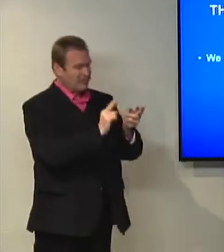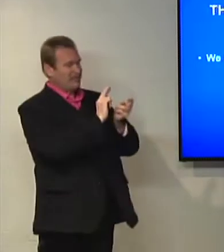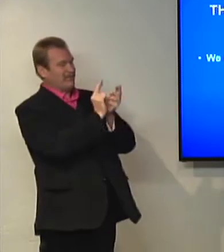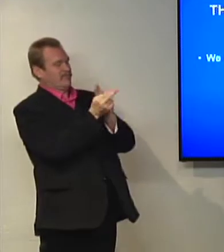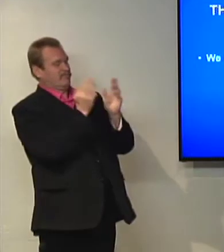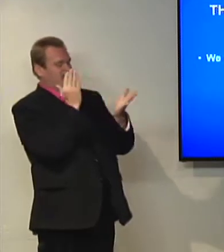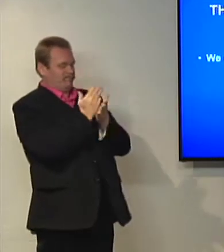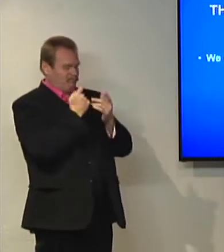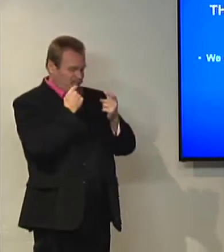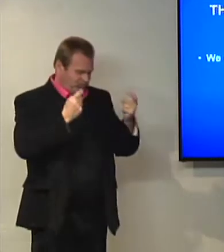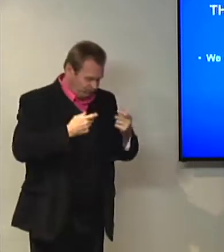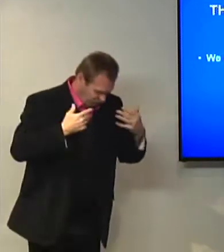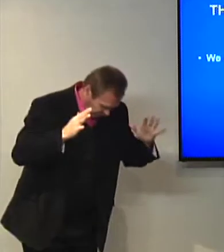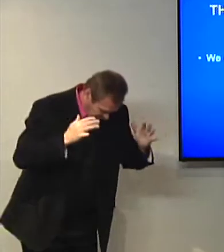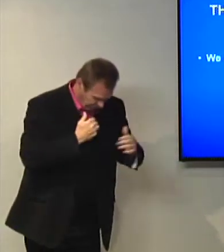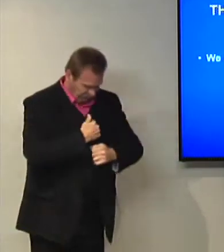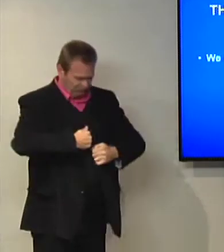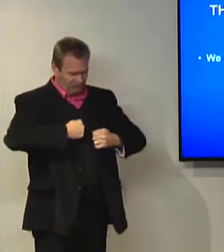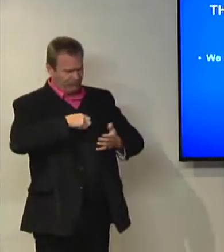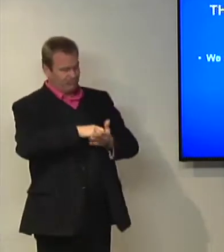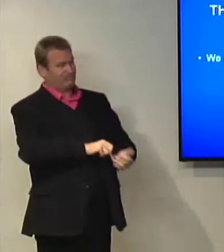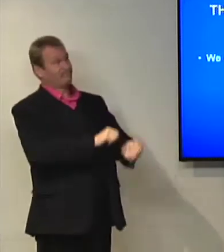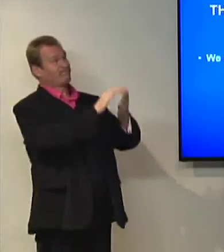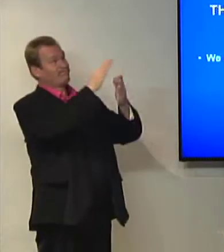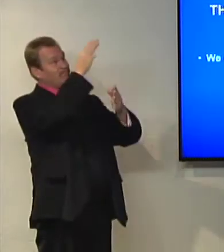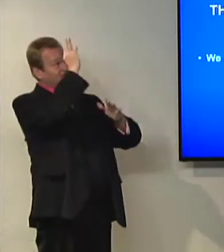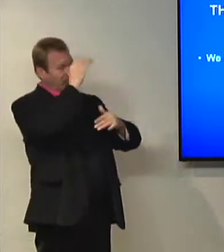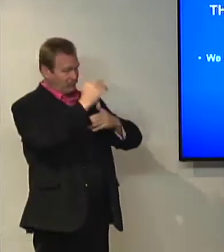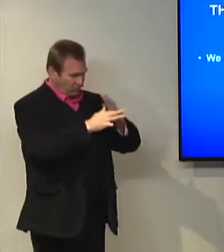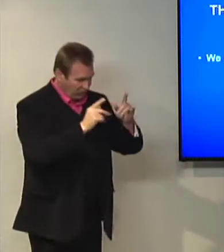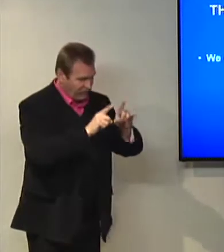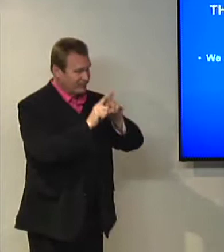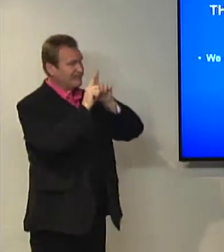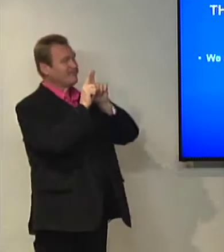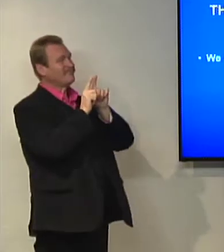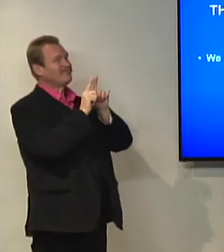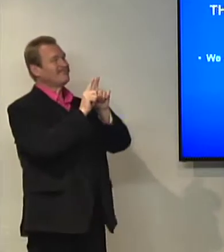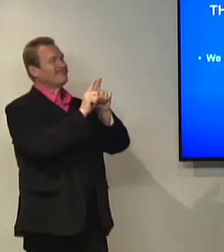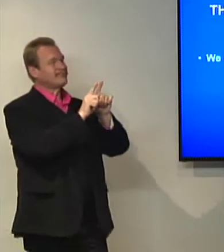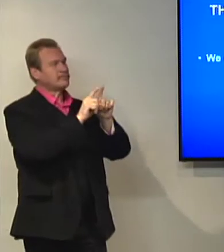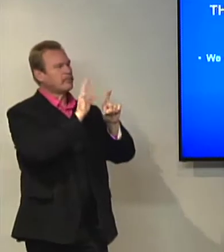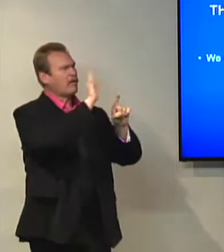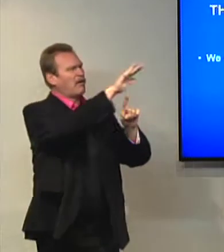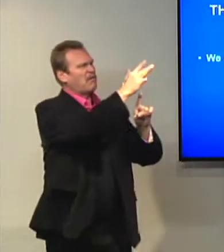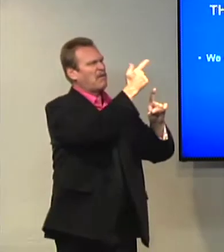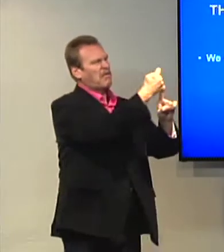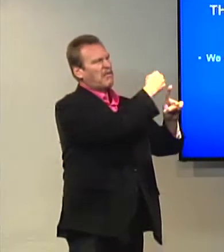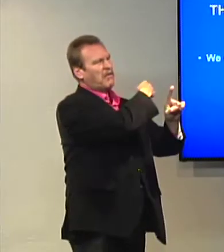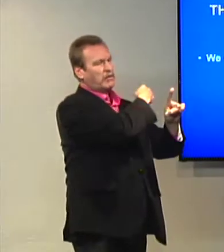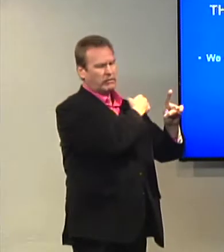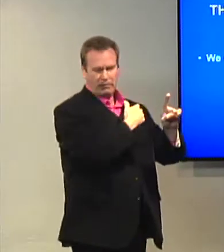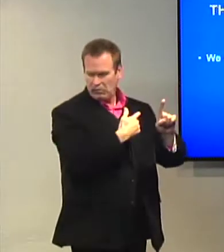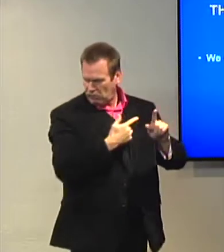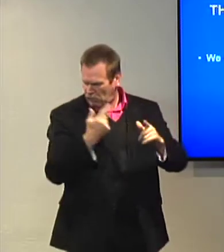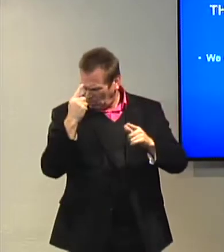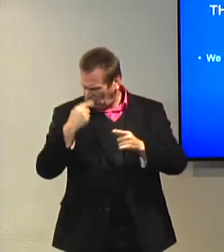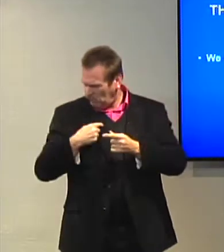somebody or, you know, somebody speaks of repenting of their sins and confessing them before God, to